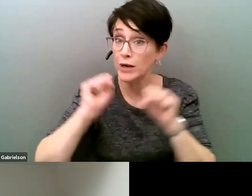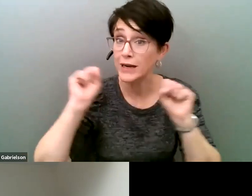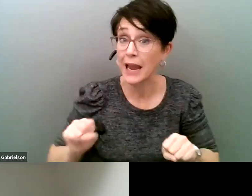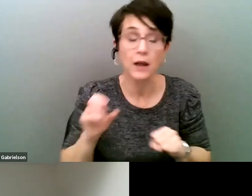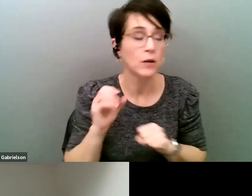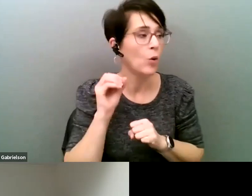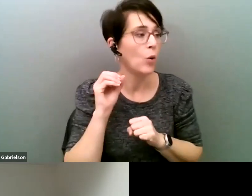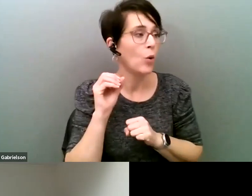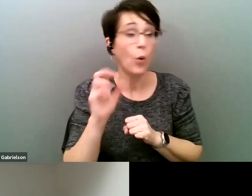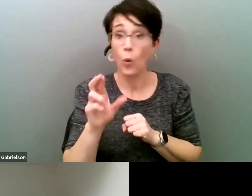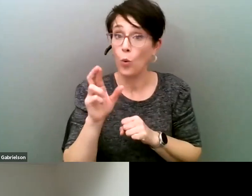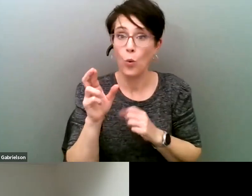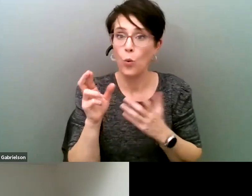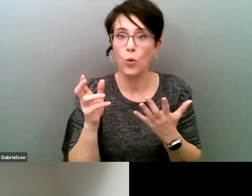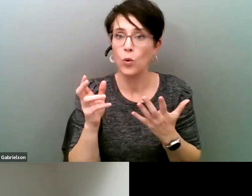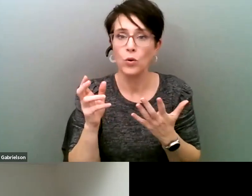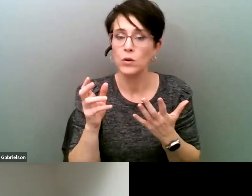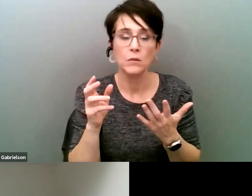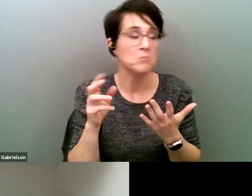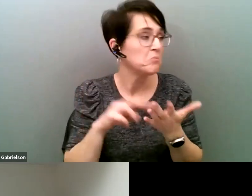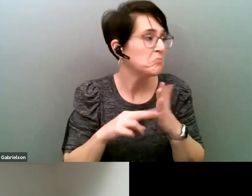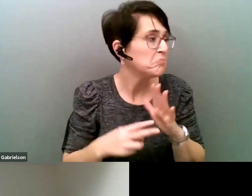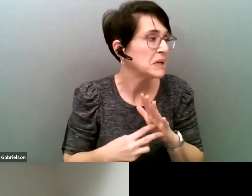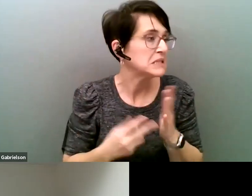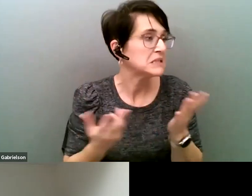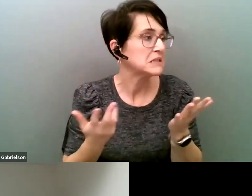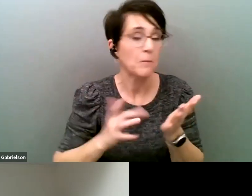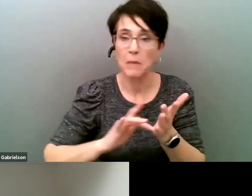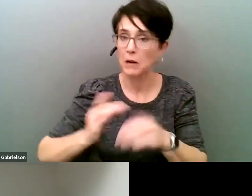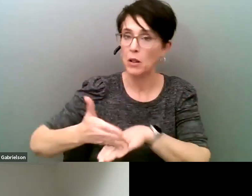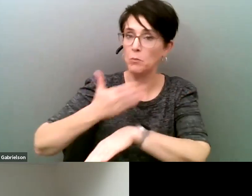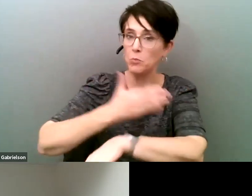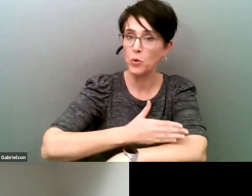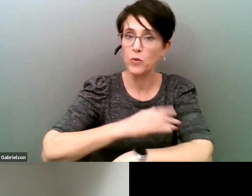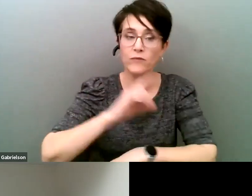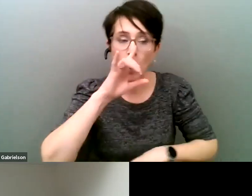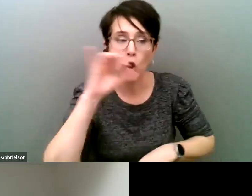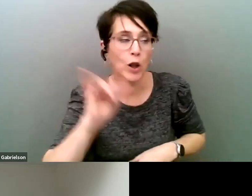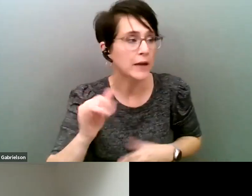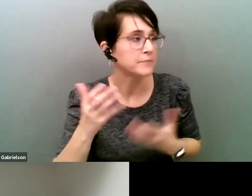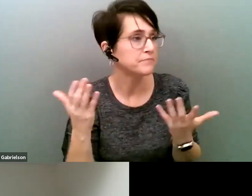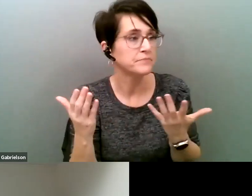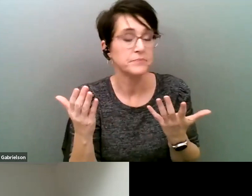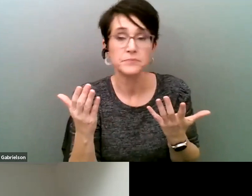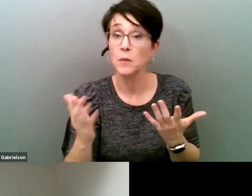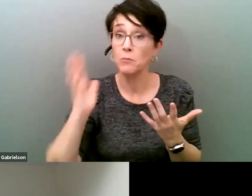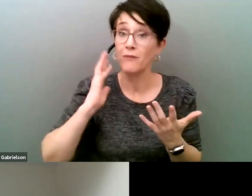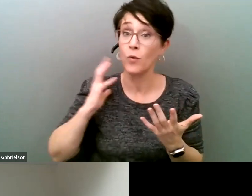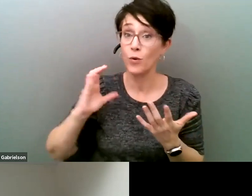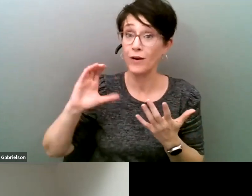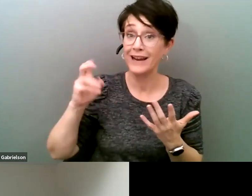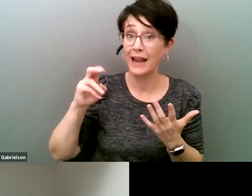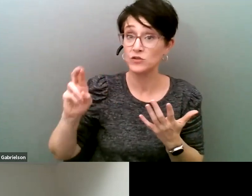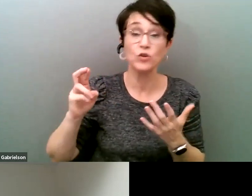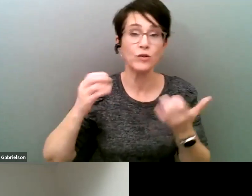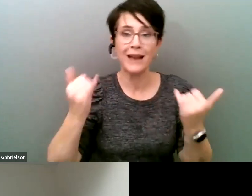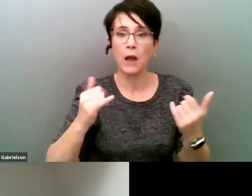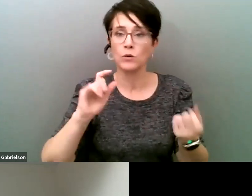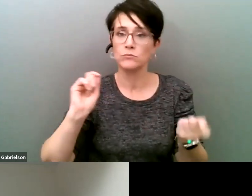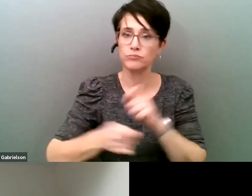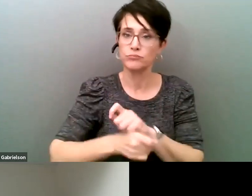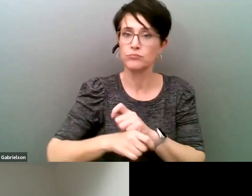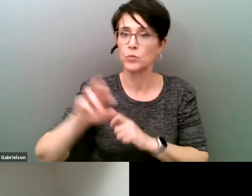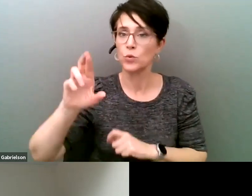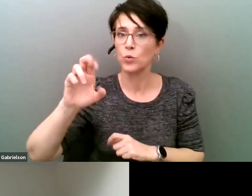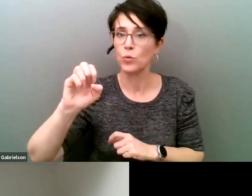work substantially. It could be somebody who, maybe had cancer and has now gone into remission.